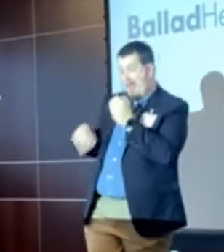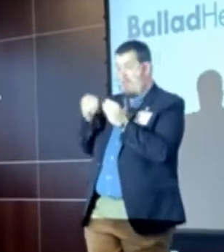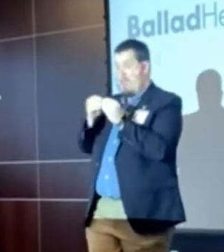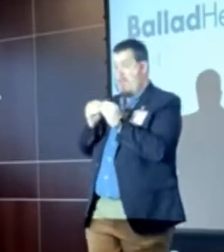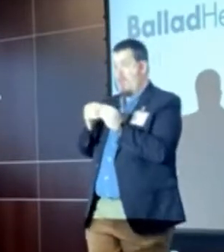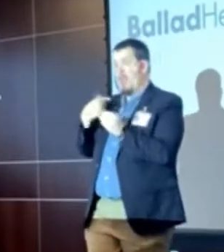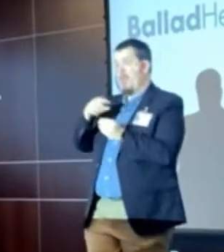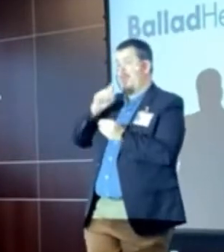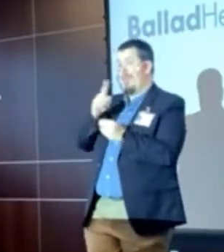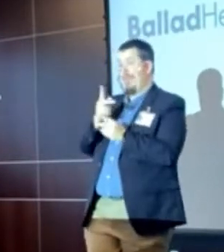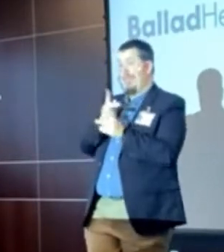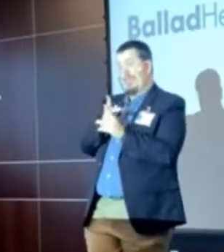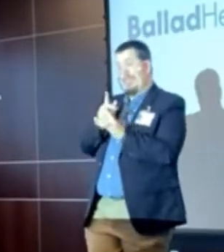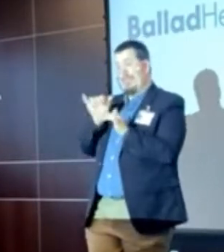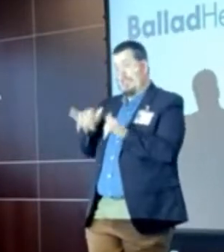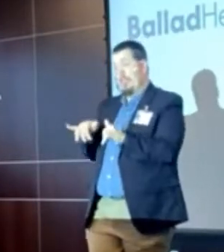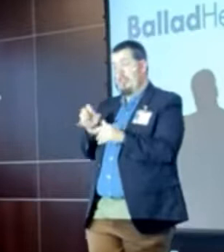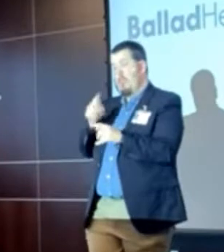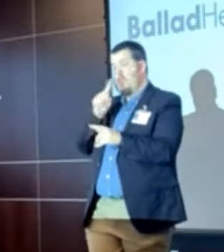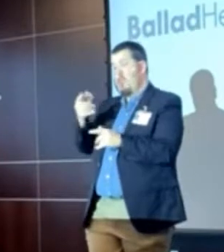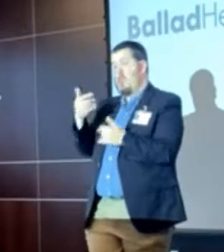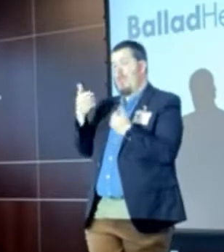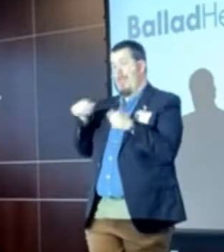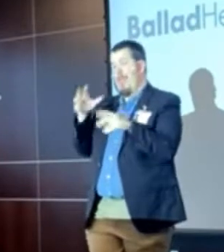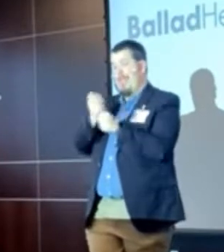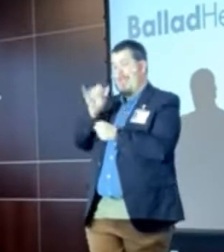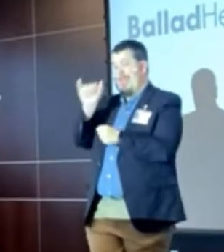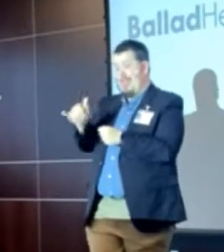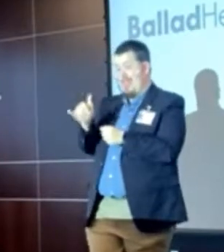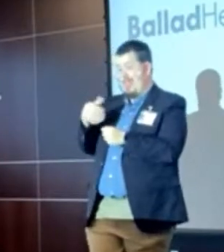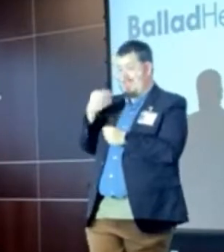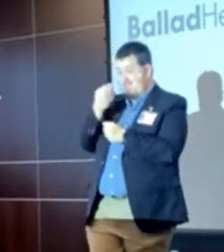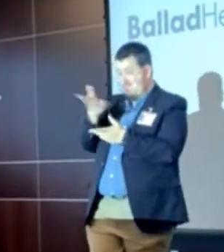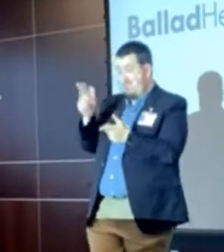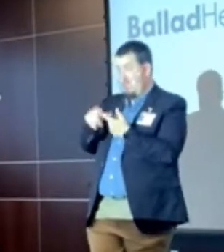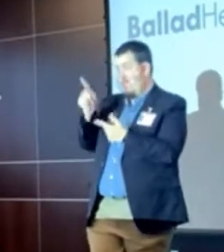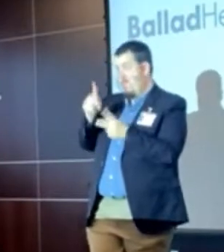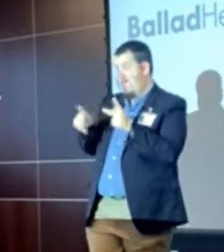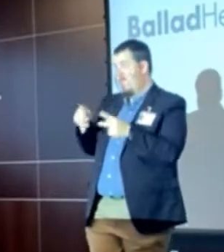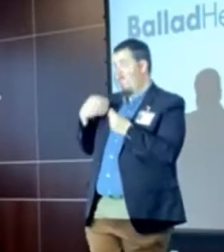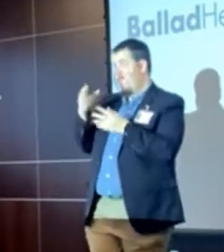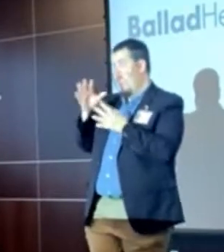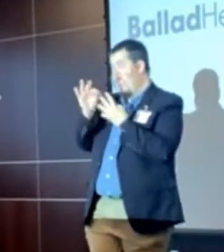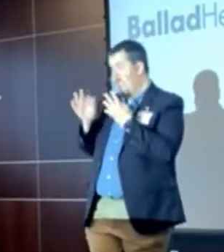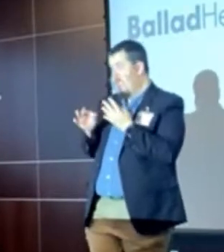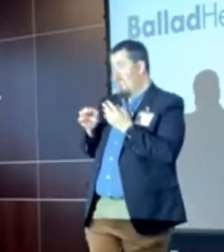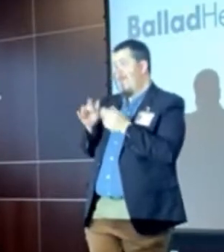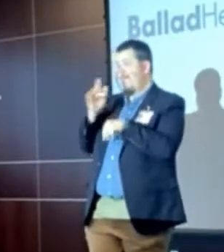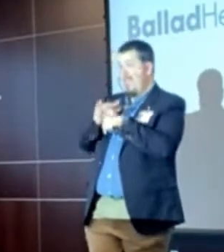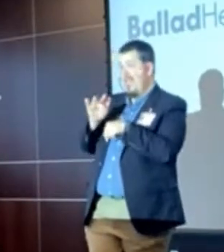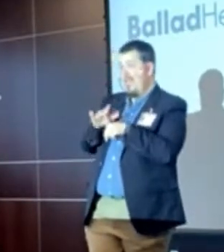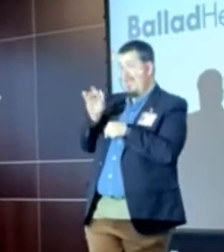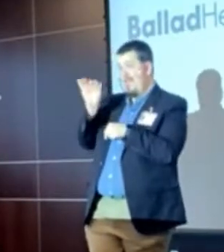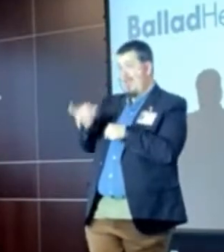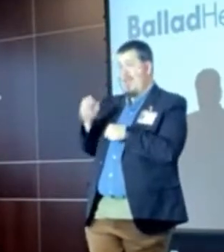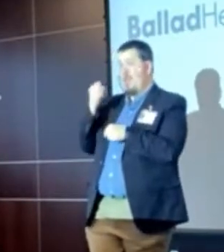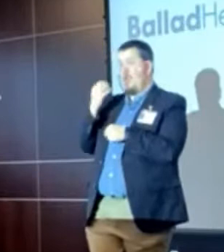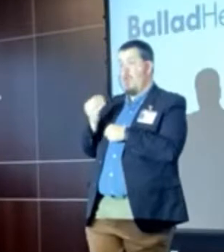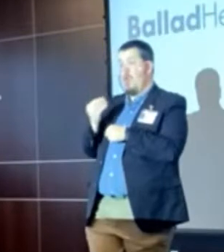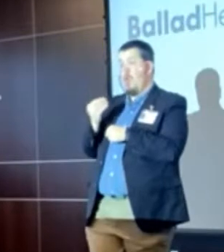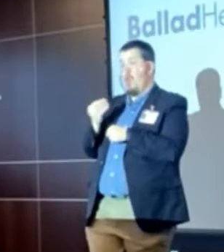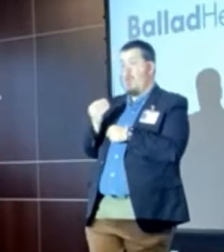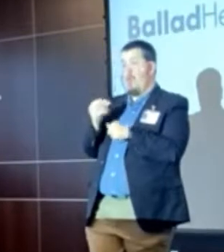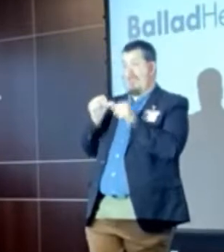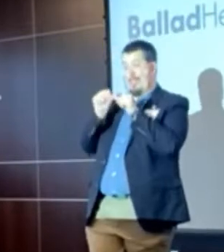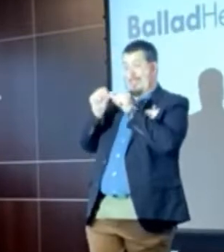being very assertive, making sure that we are able to get that out there, providing options and availability of it. So